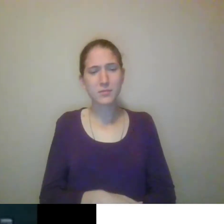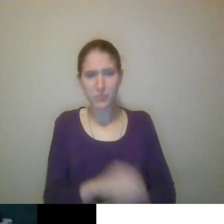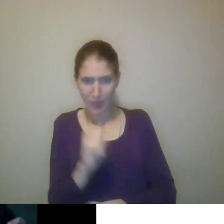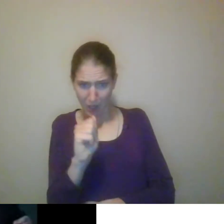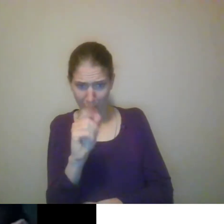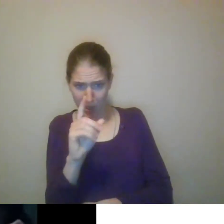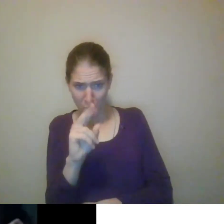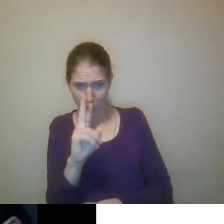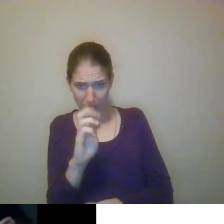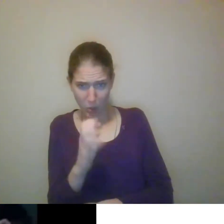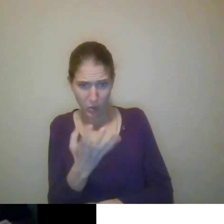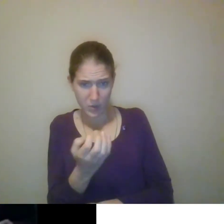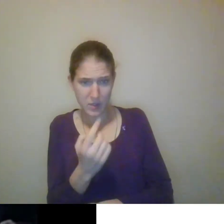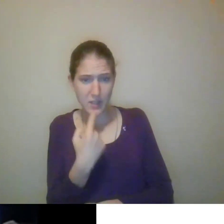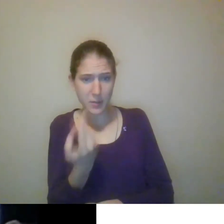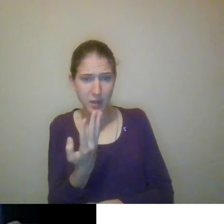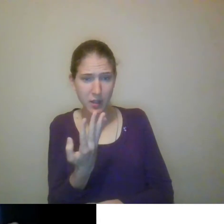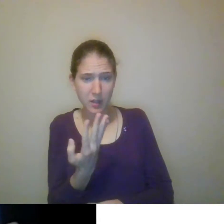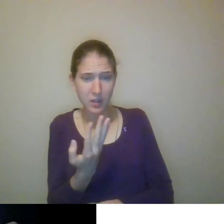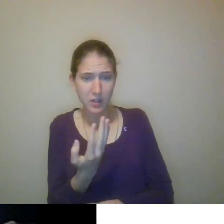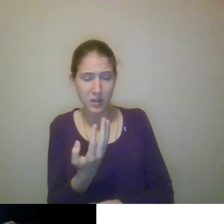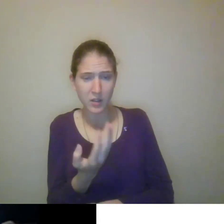Oh, Andrew, you had something though. What was it?